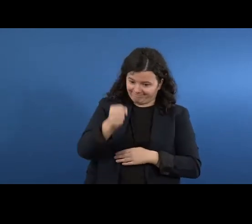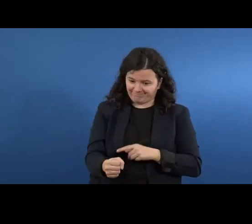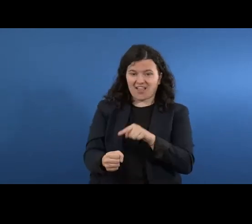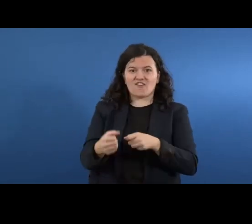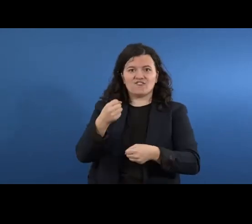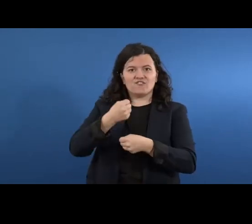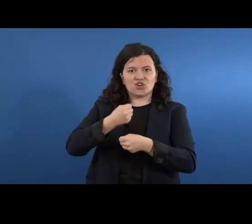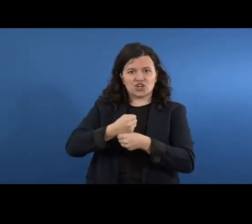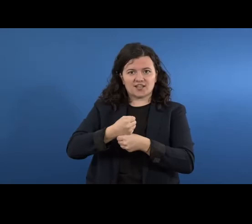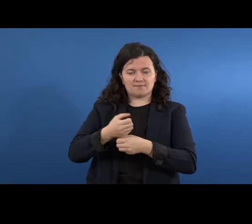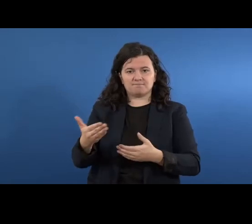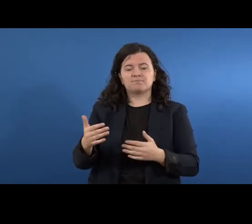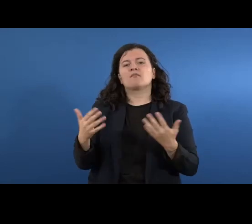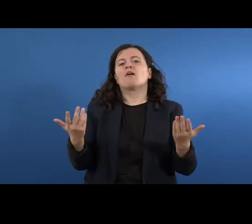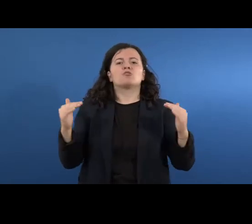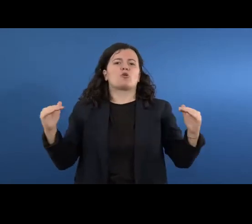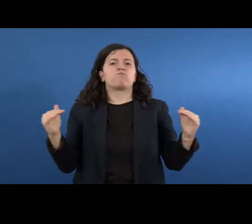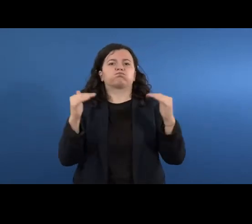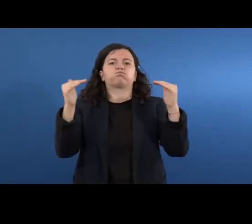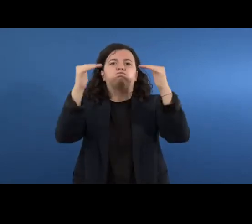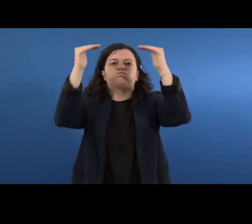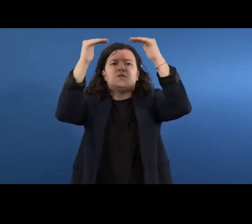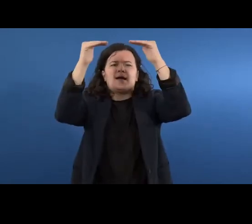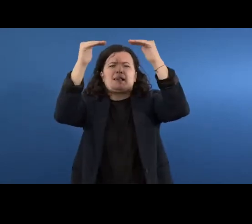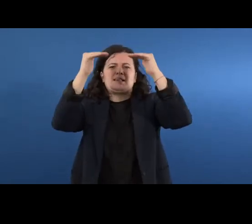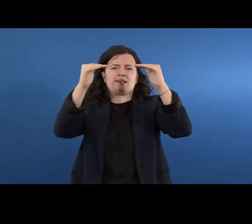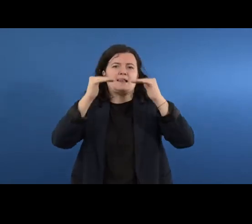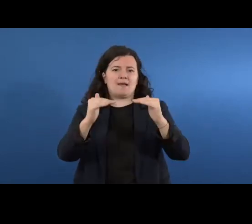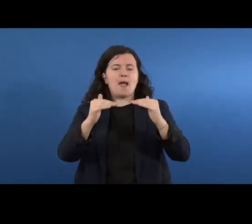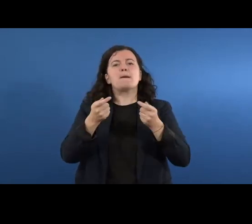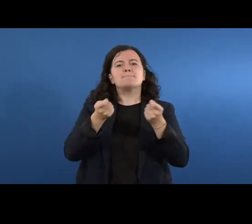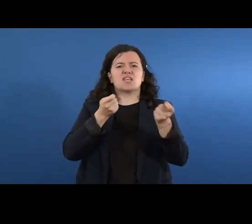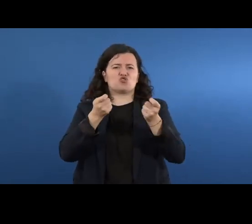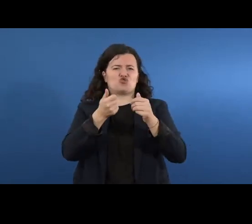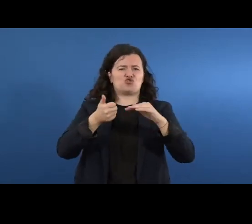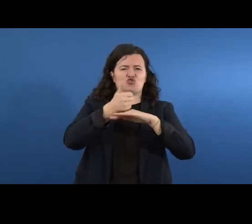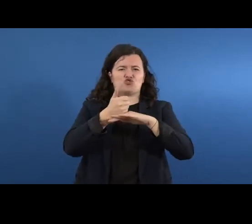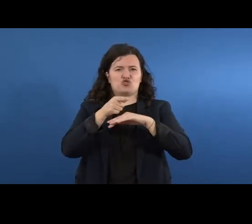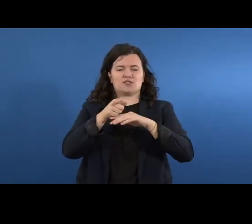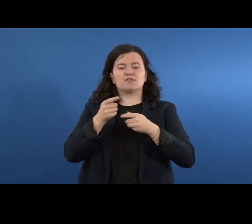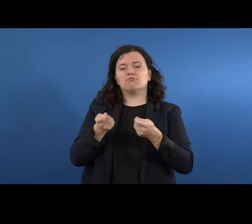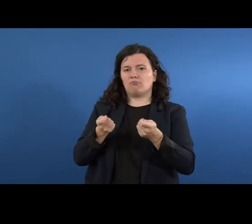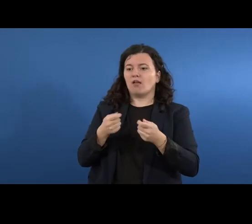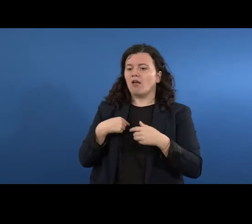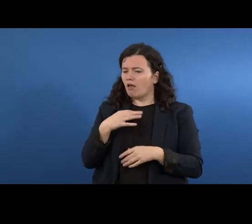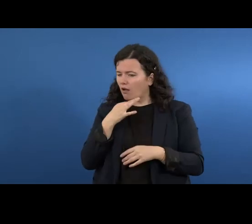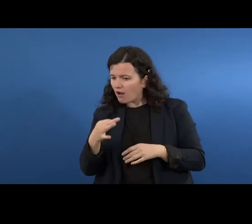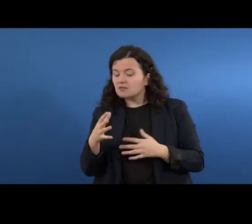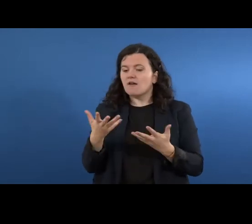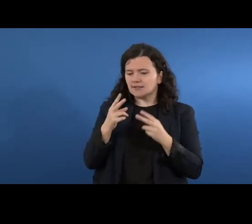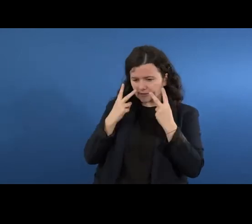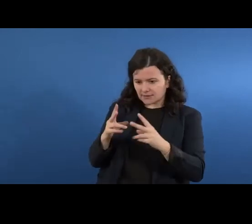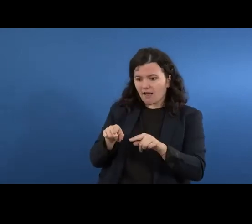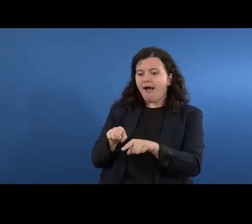middle managers, for example, HR teams should be asking for necessary potential adjustments